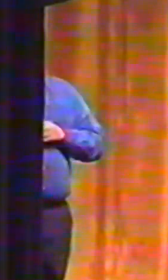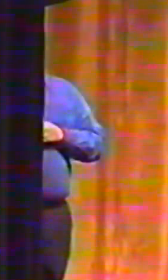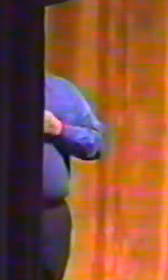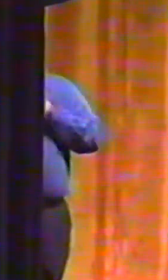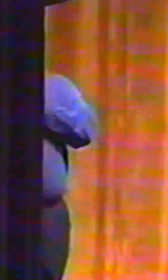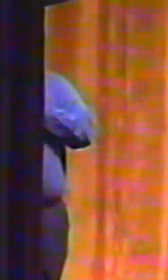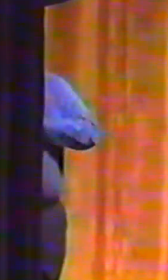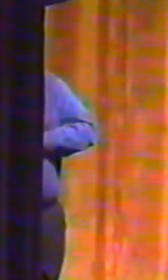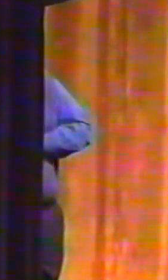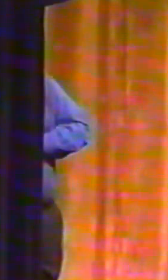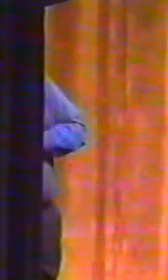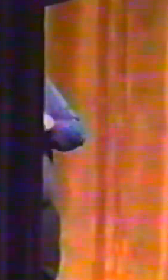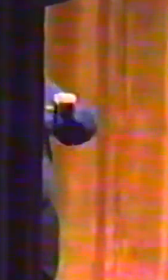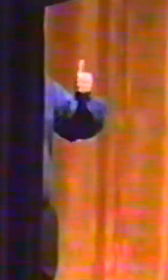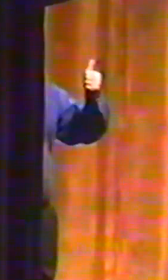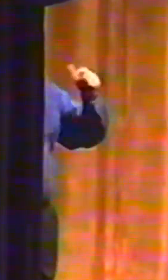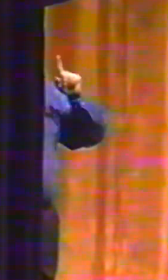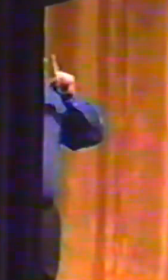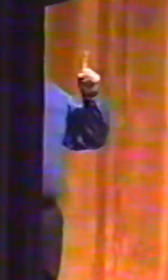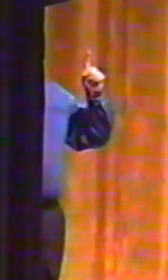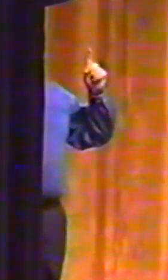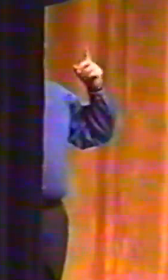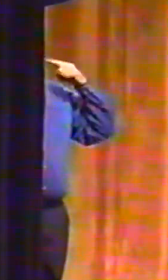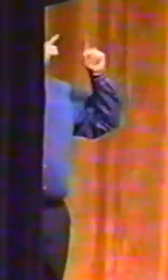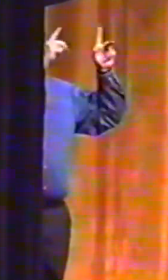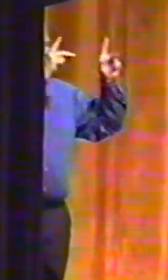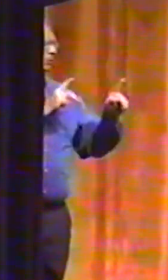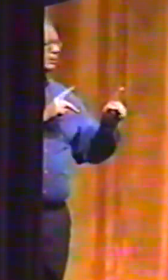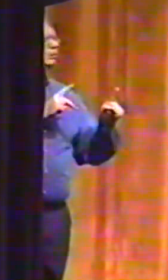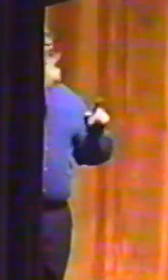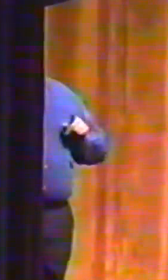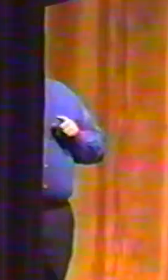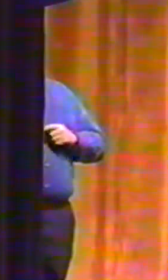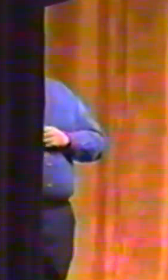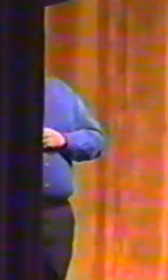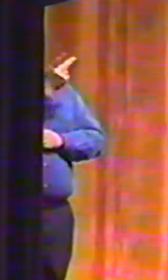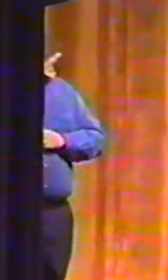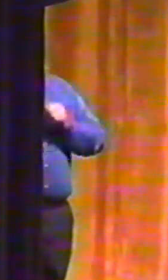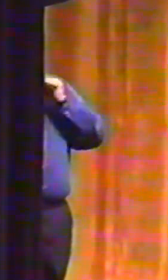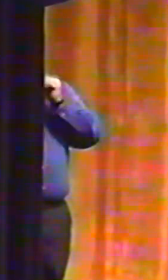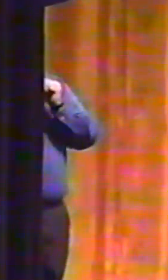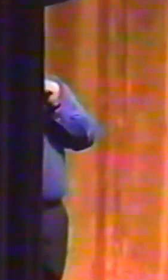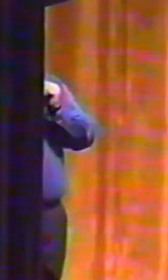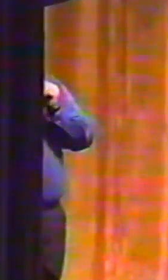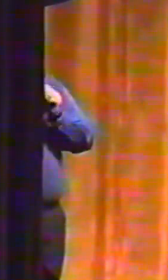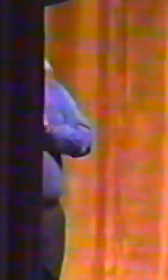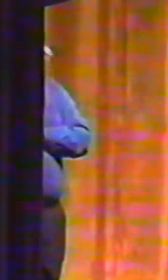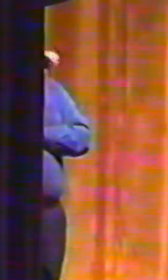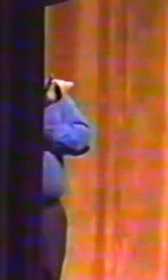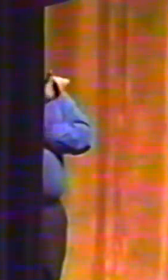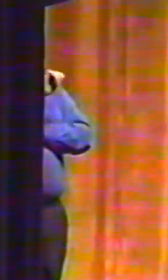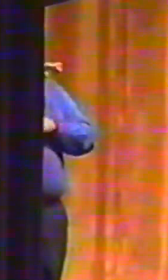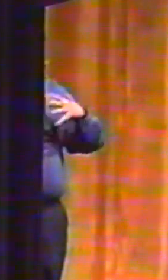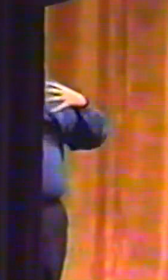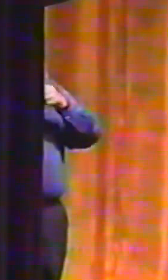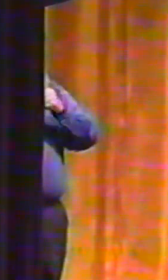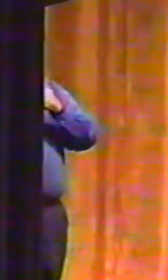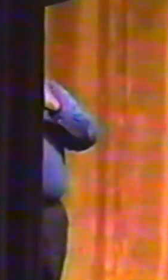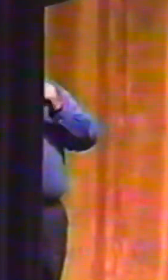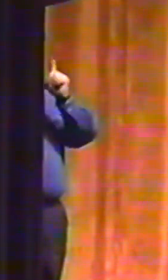by someone who's quite famous. And when you put them together, it's sort of been what I try to accomplish each day as a reporter.